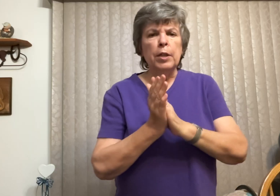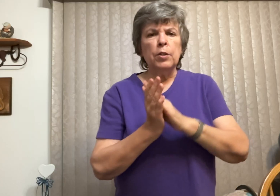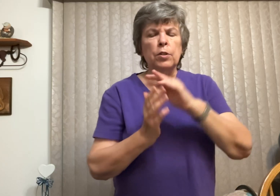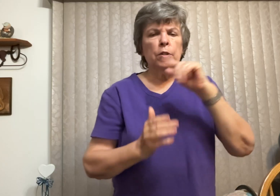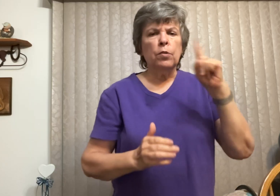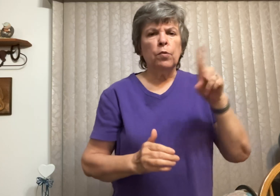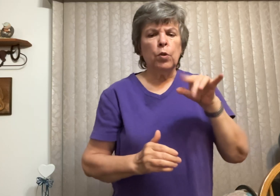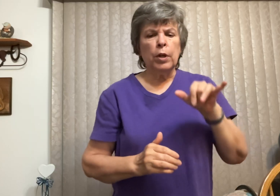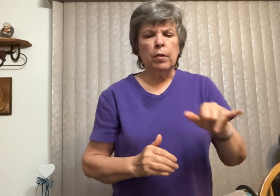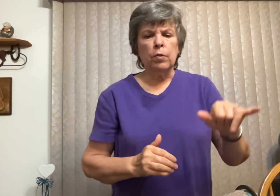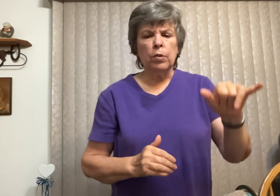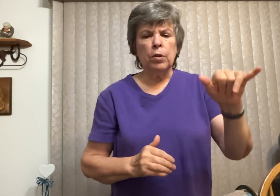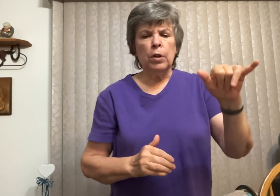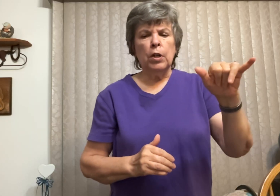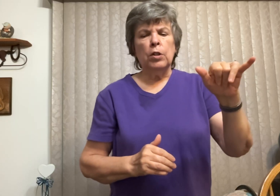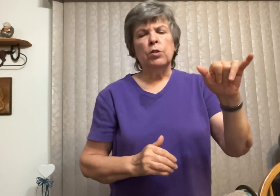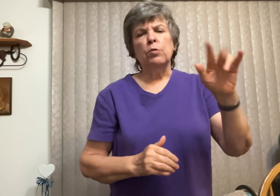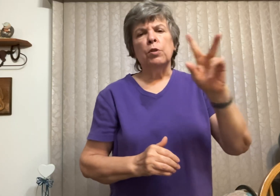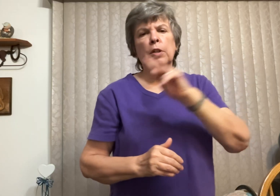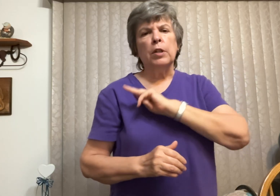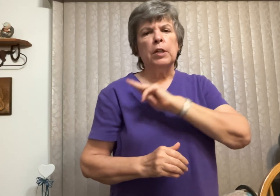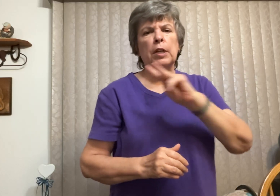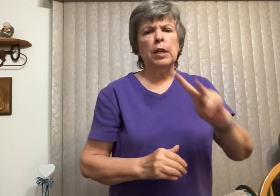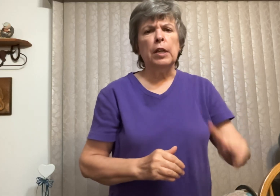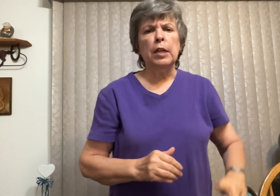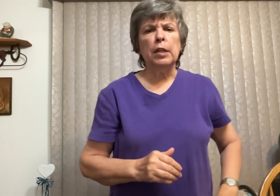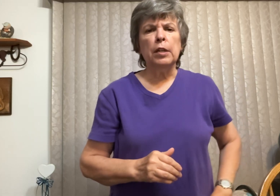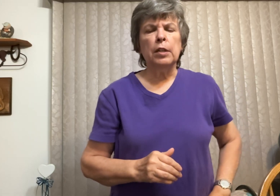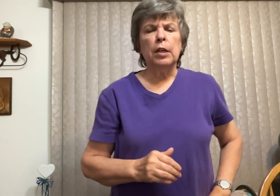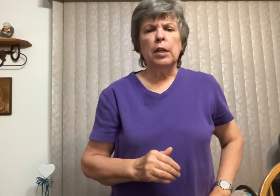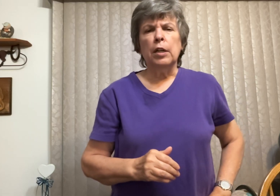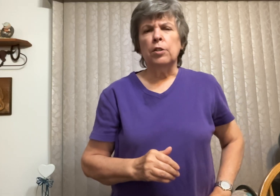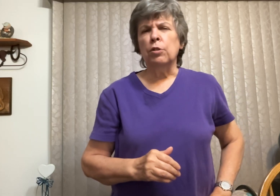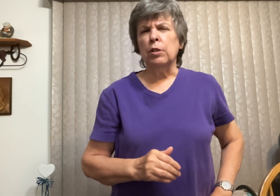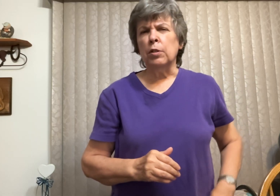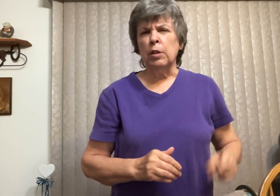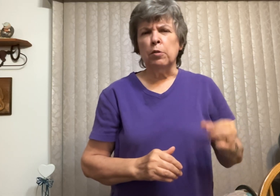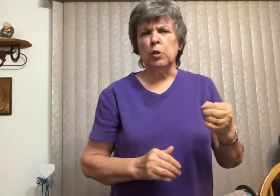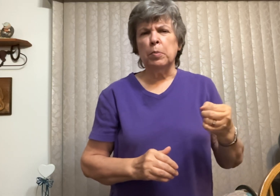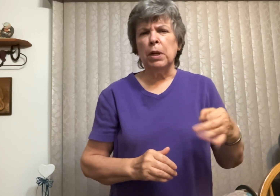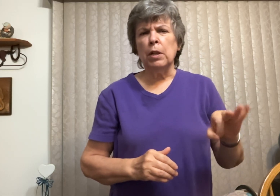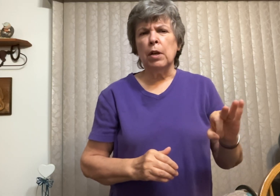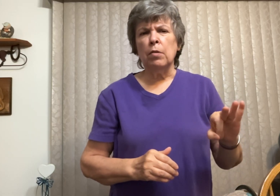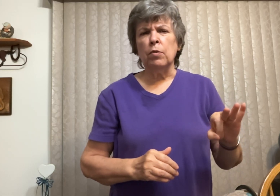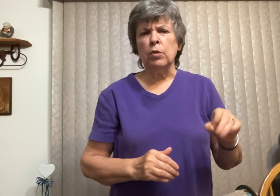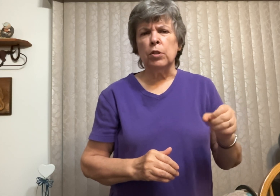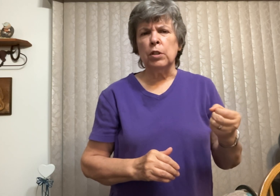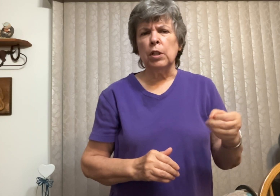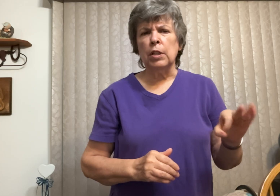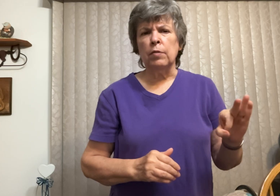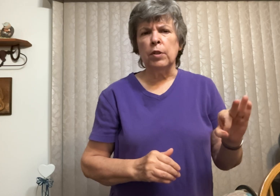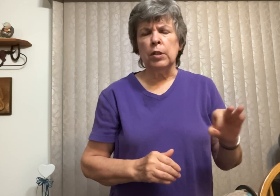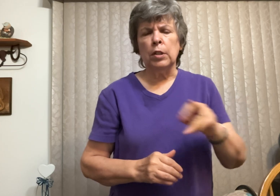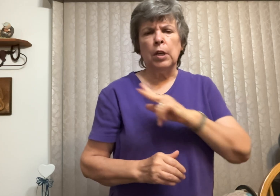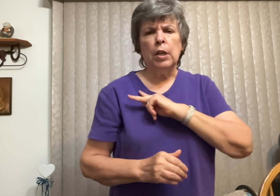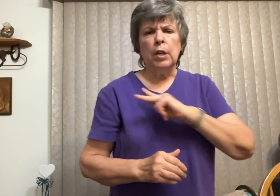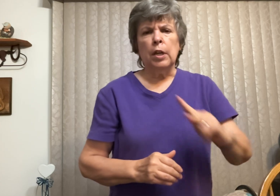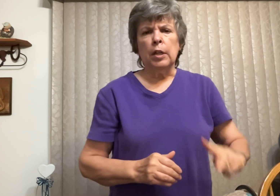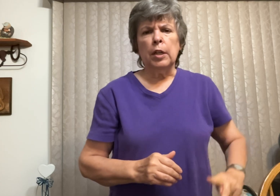Praise forever to the King, and you can either spell of or just leave it.